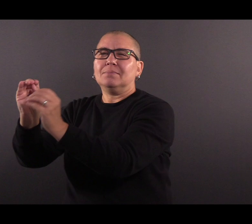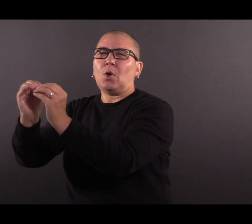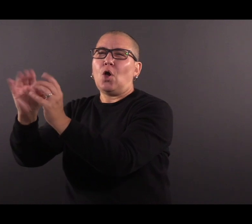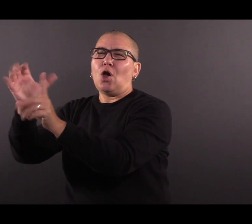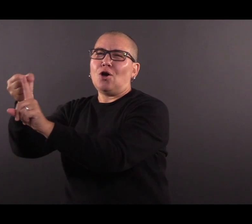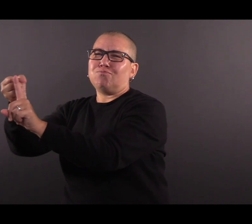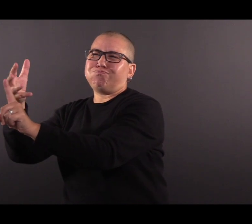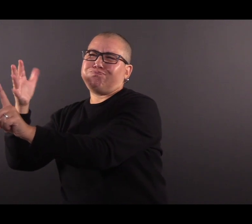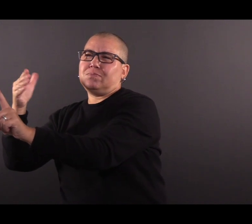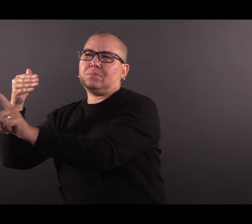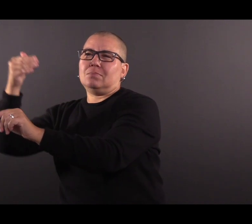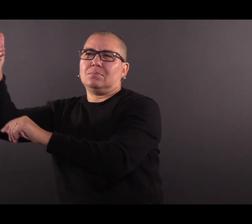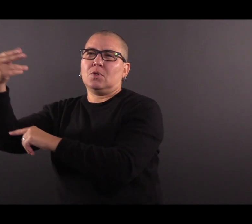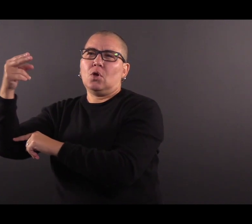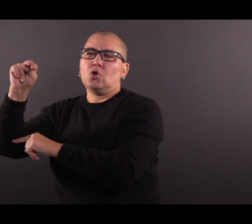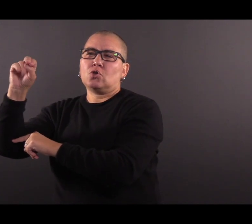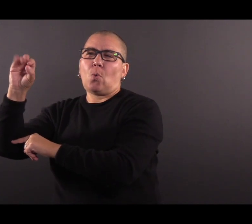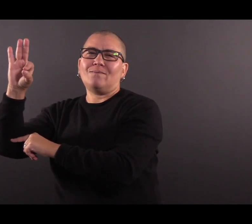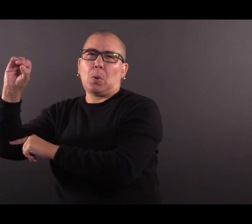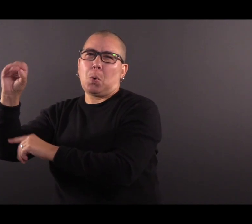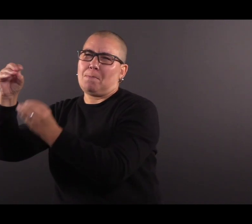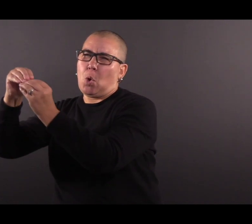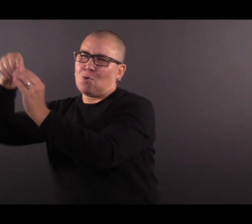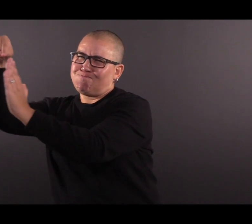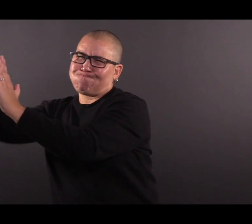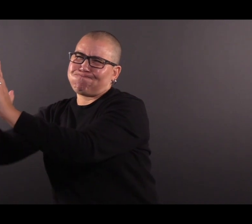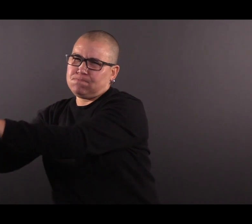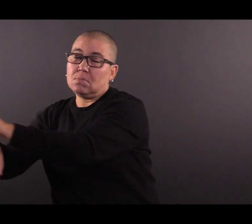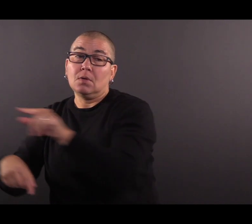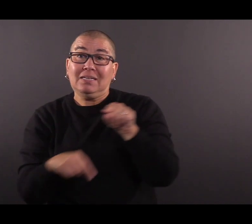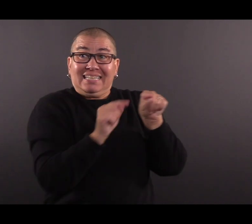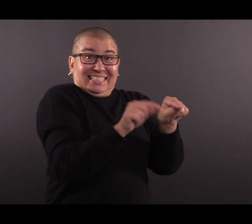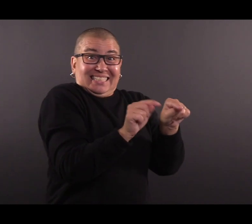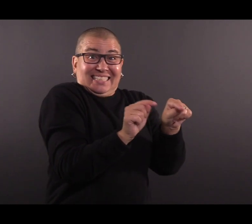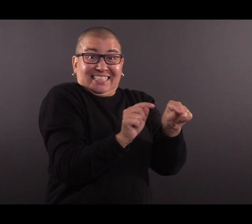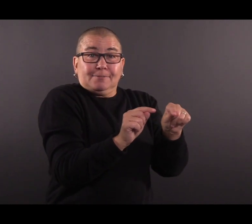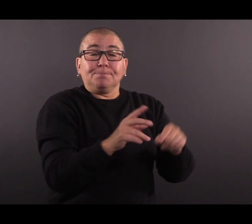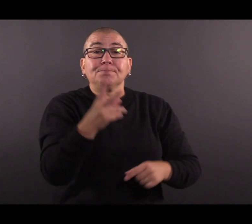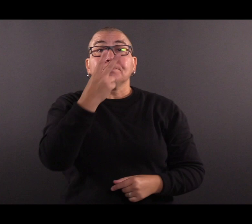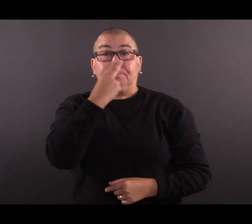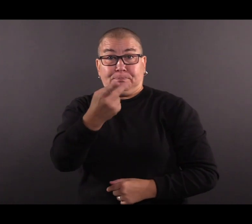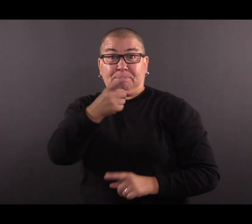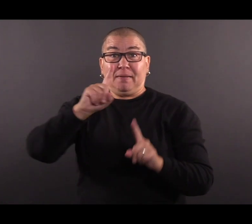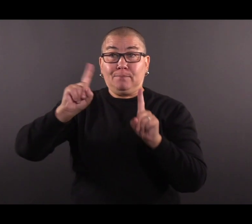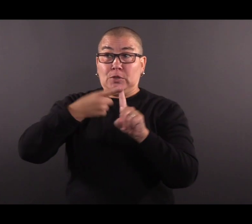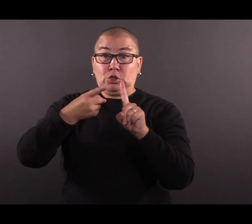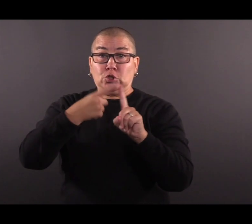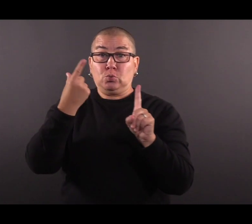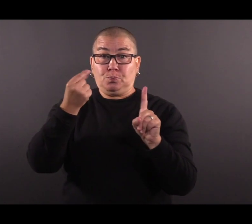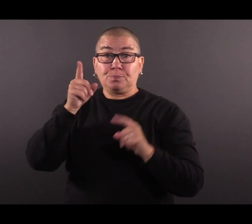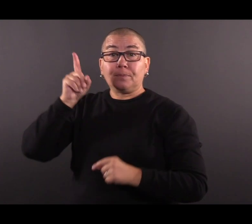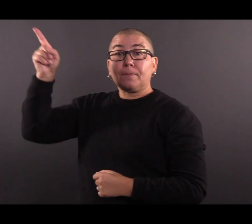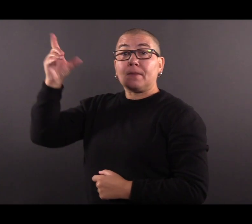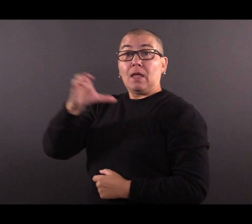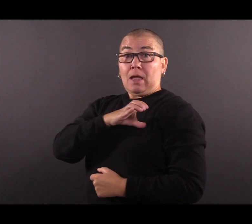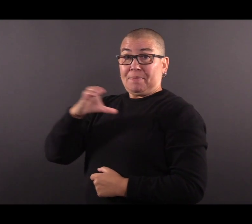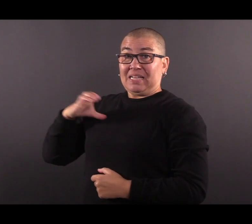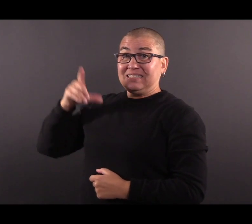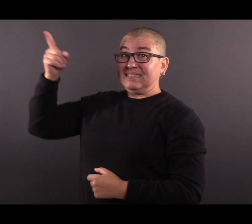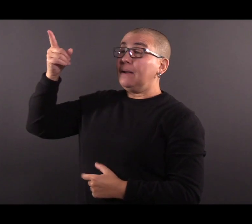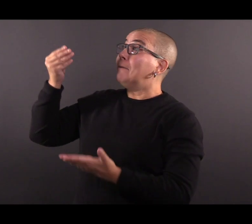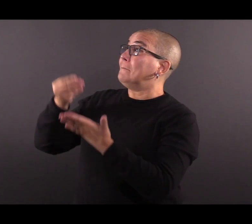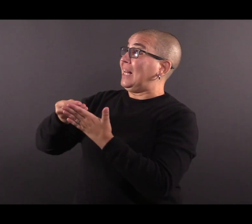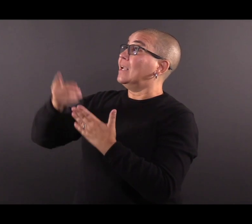NOFO. Step 1. First, Congress appropriates money and specifies the maximum amount